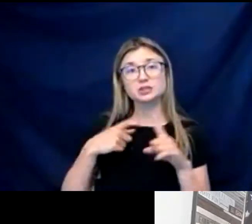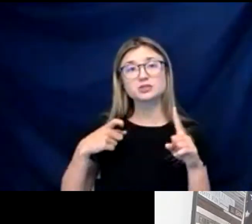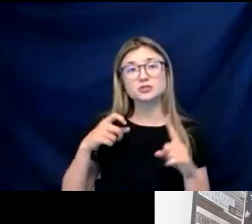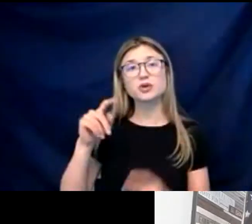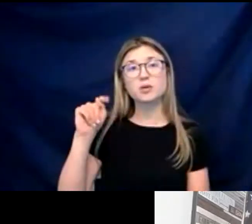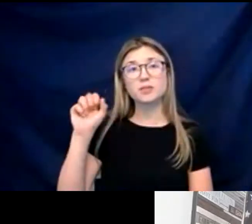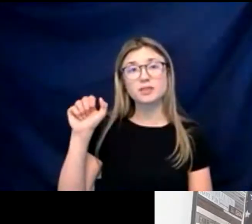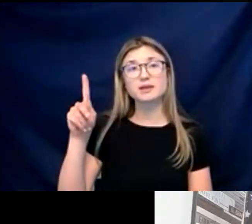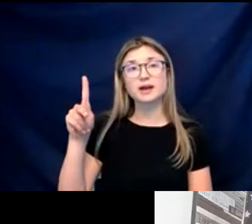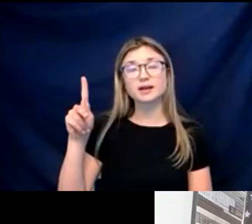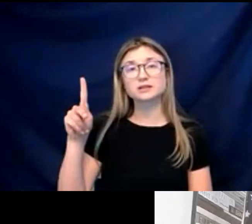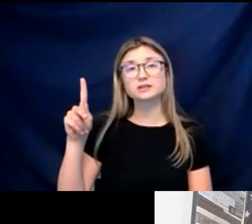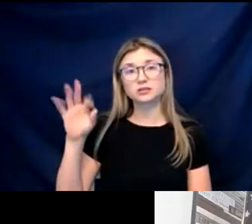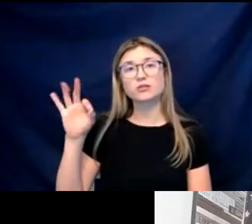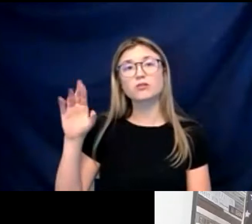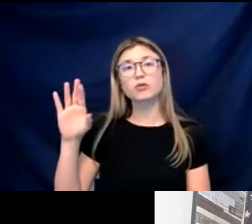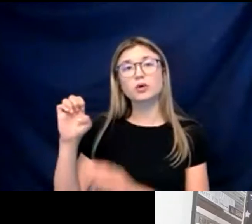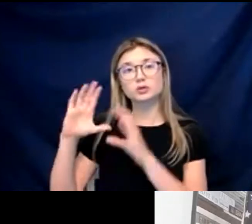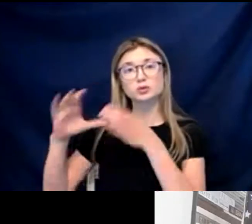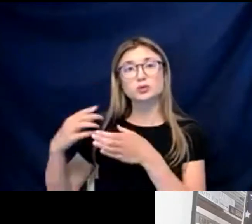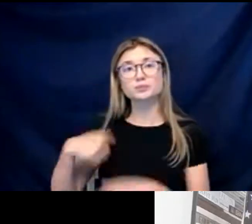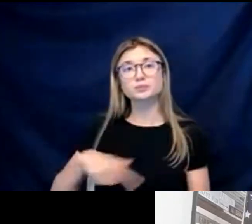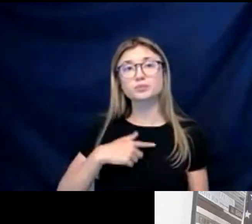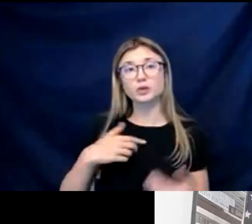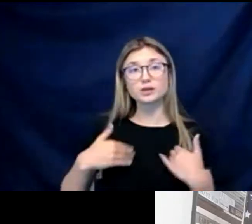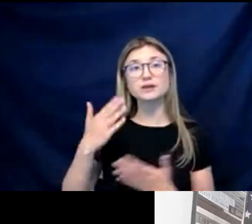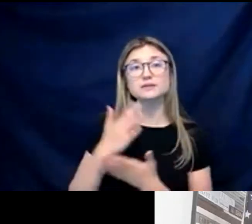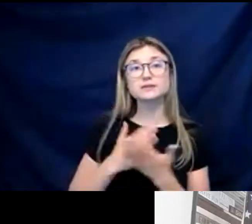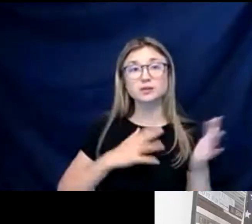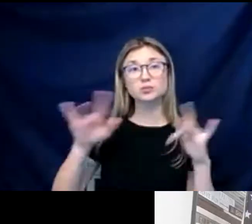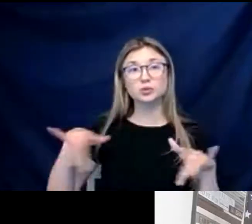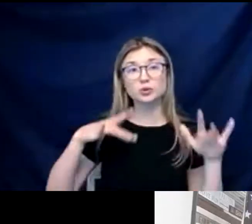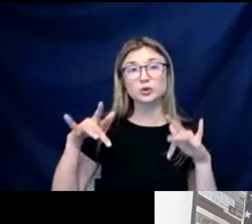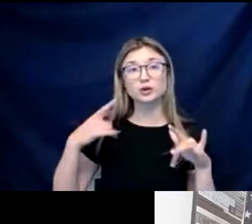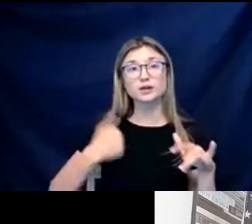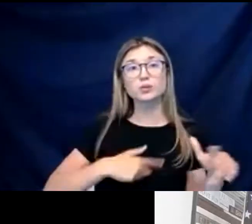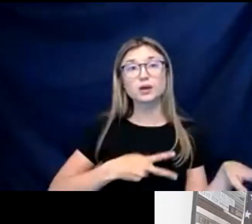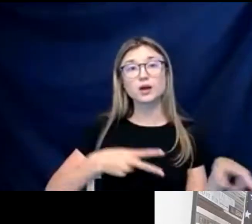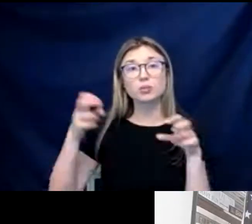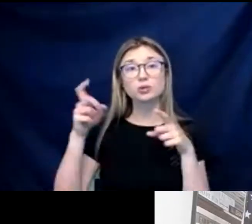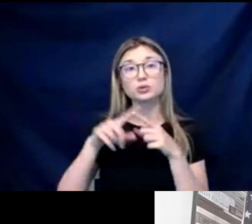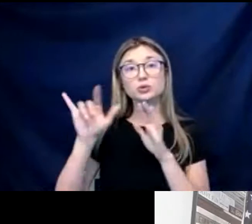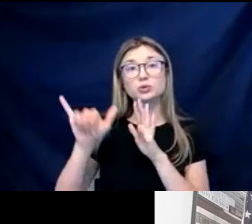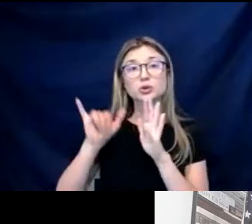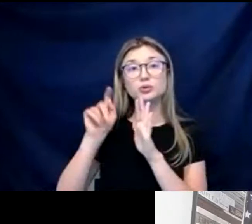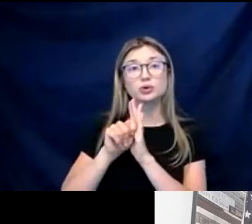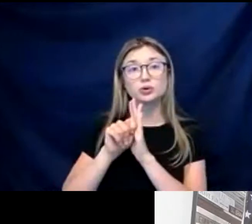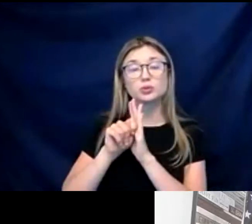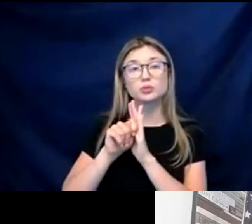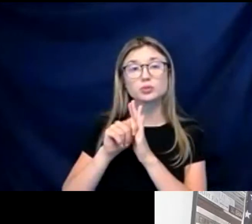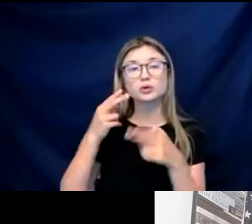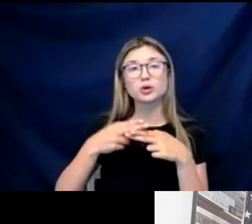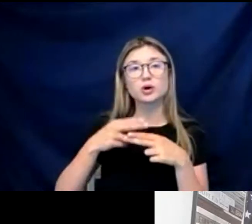force. And we have some of those presentations recorded and uploaded on our YouTube channel, which is the Governor's Office of